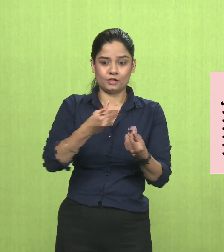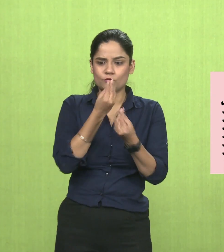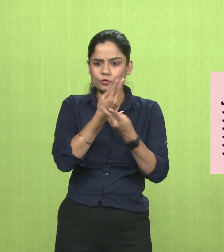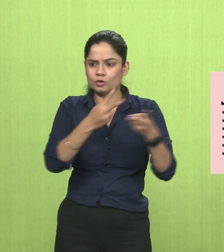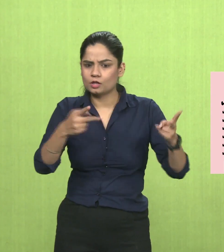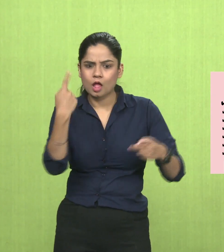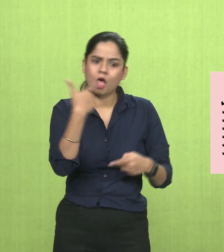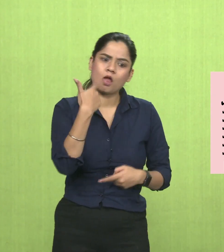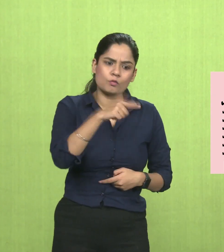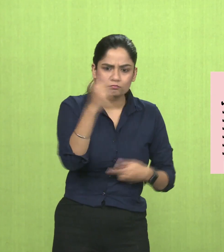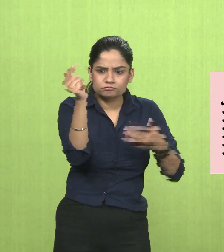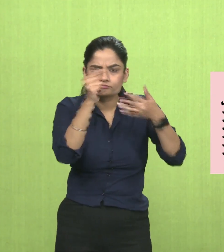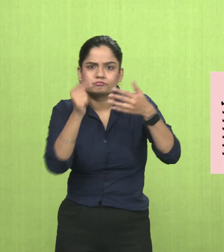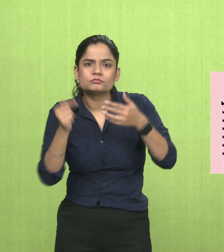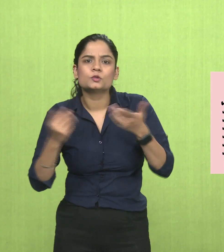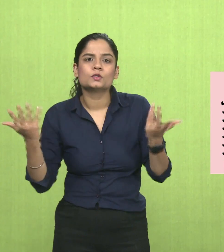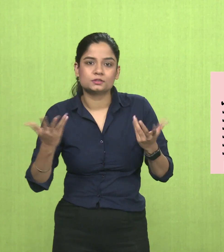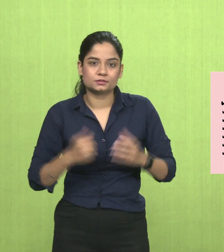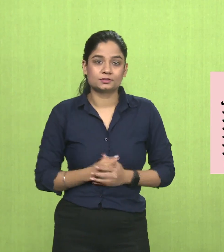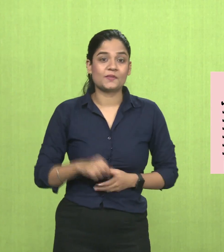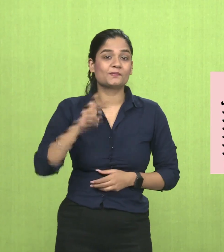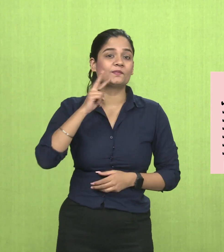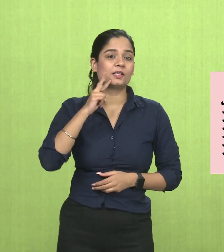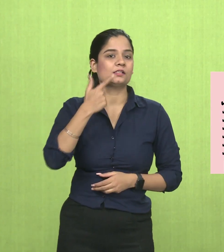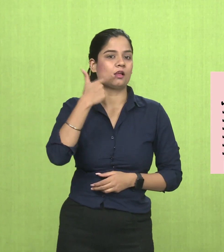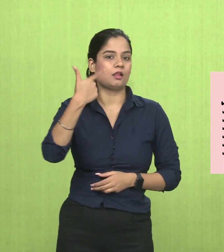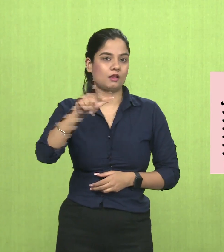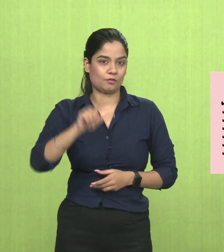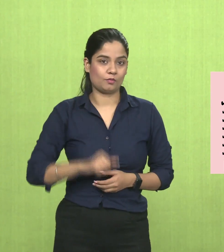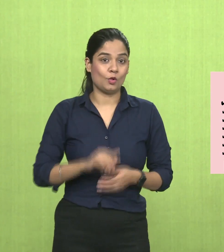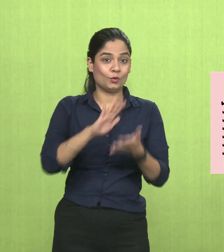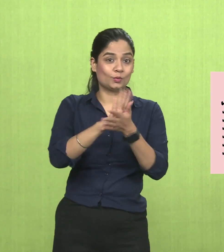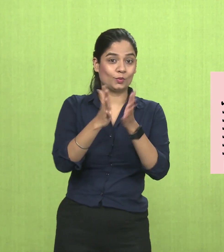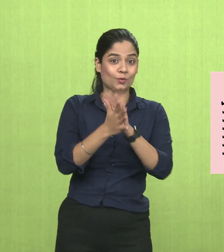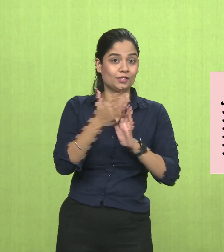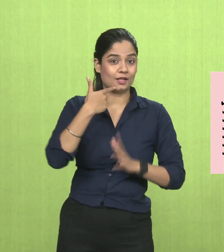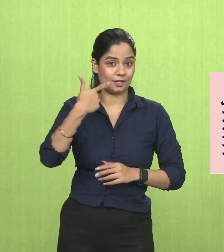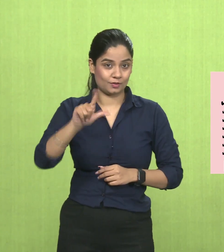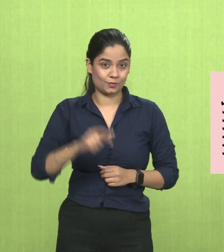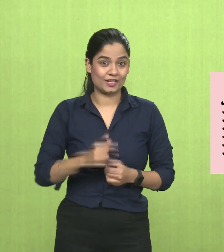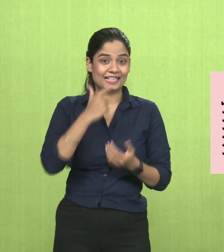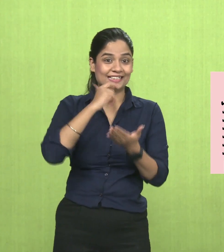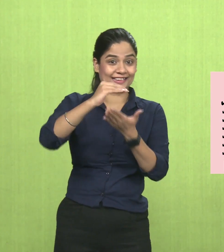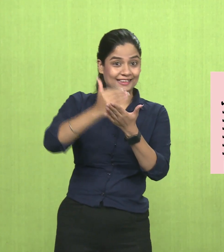Foods that can be taken in diabetes: vegetables, roti,